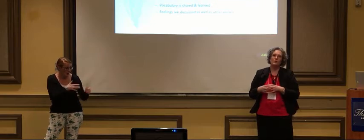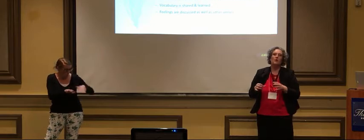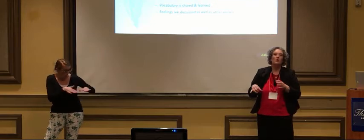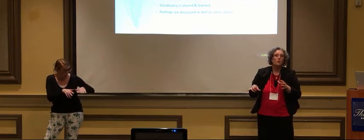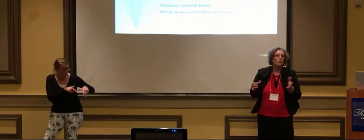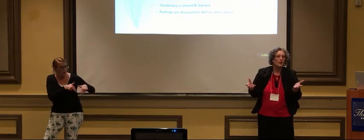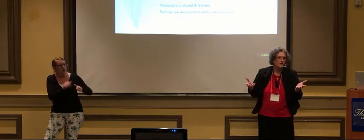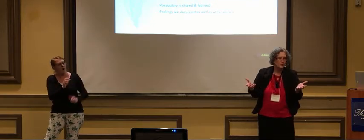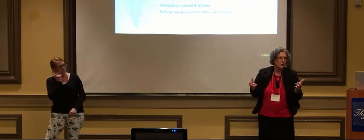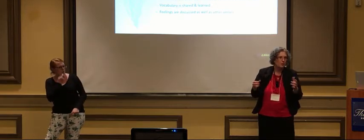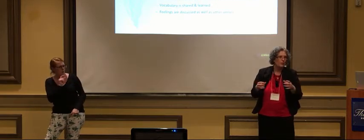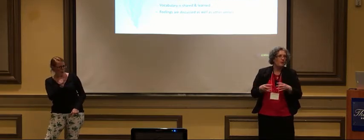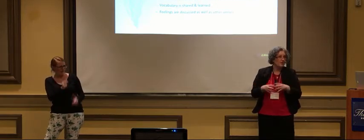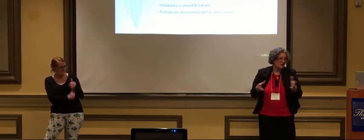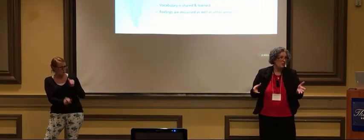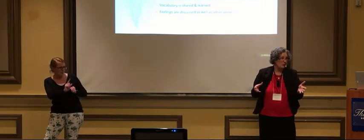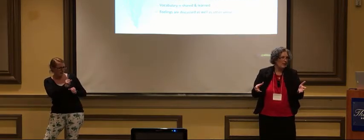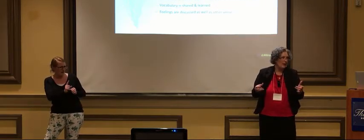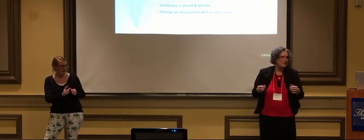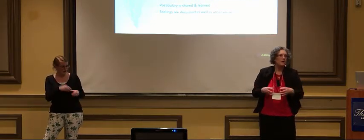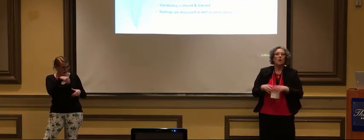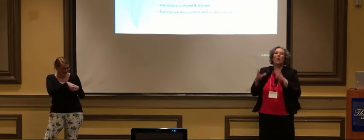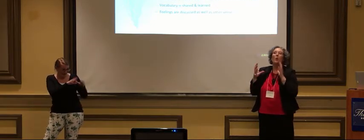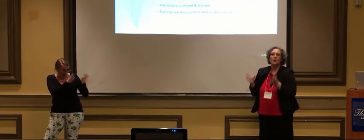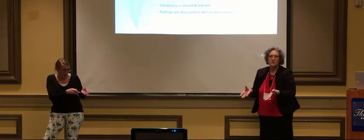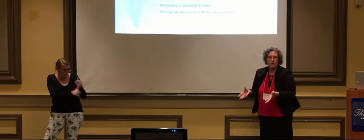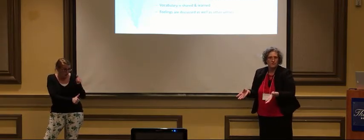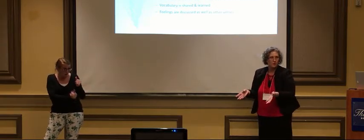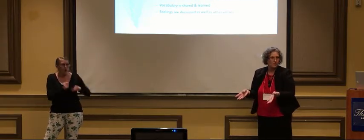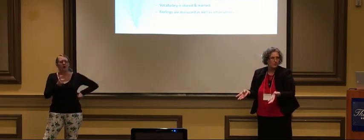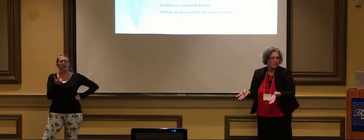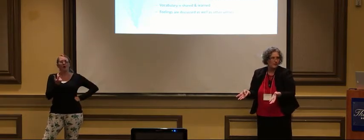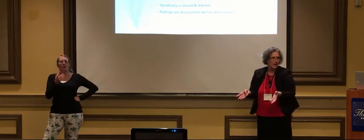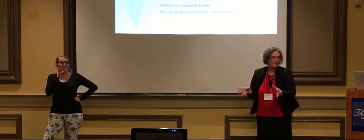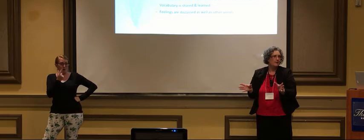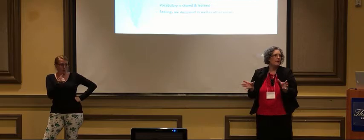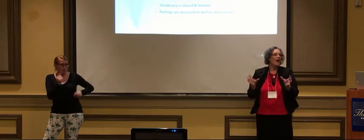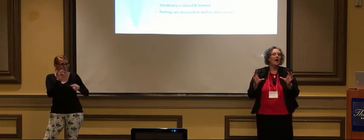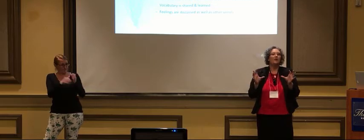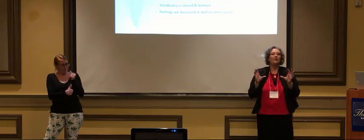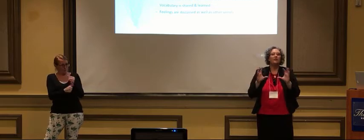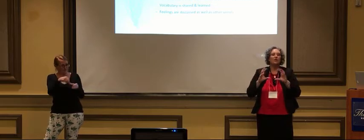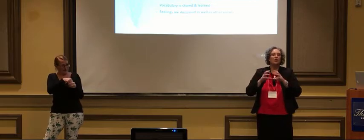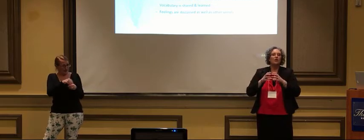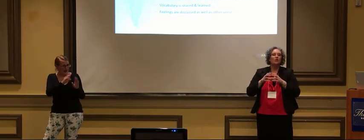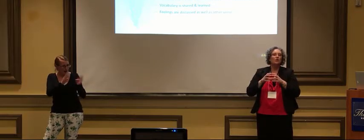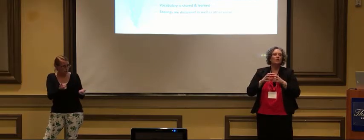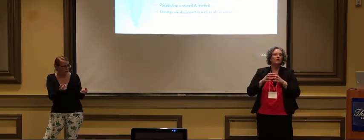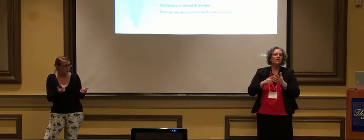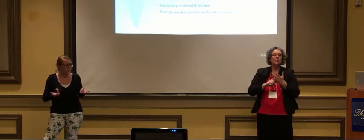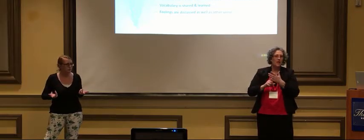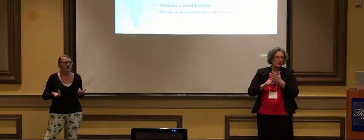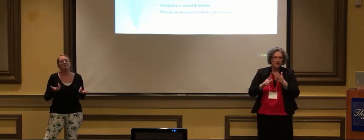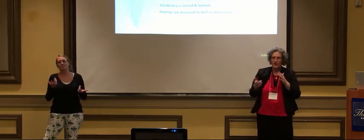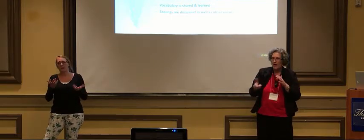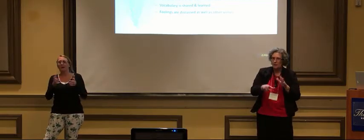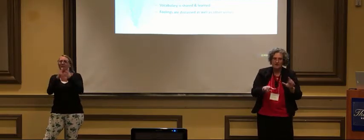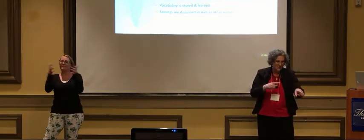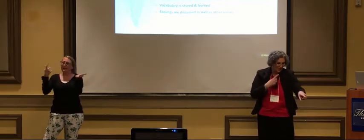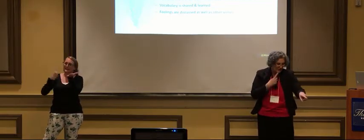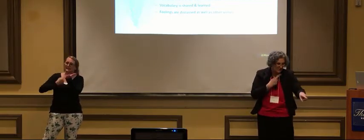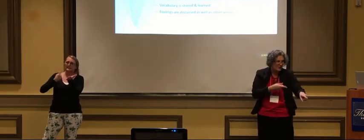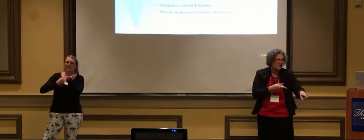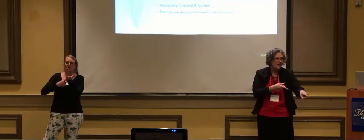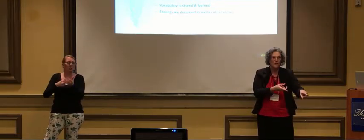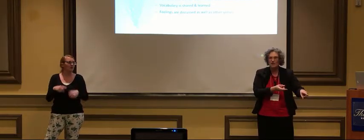that's cool. Where does it poop? Does it poop in the house? What does mom do when it poops in the house? There's a huge discussion that